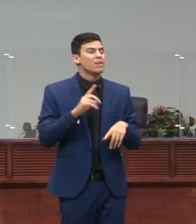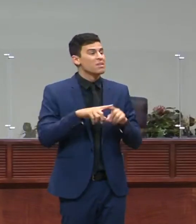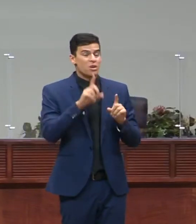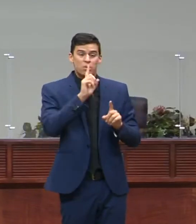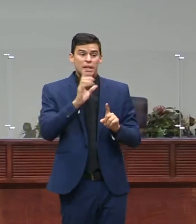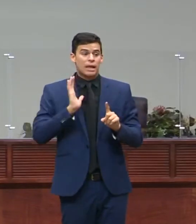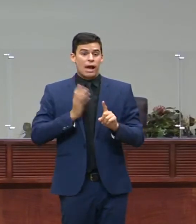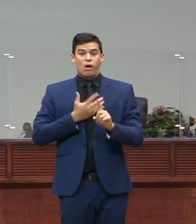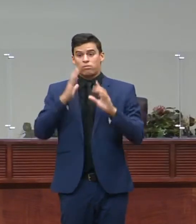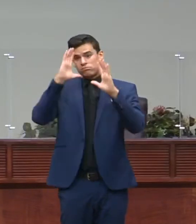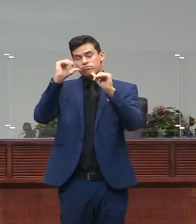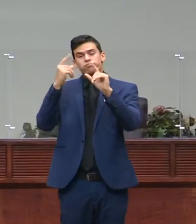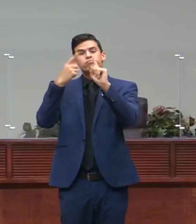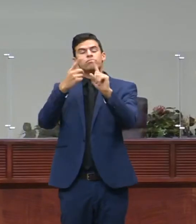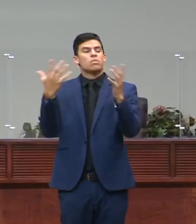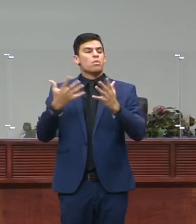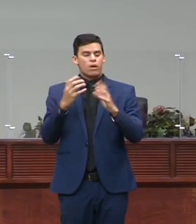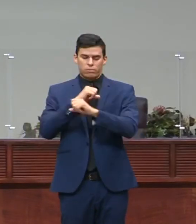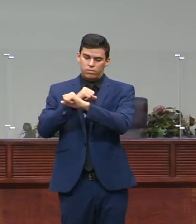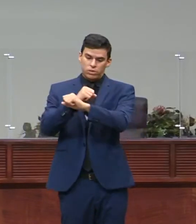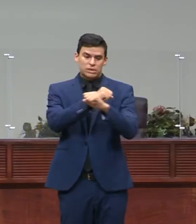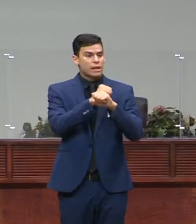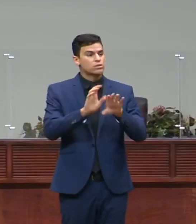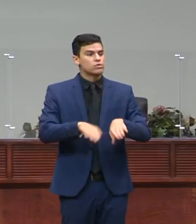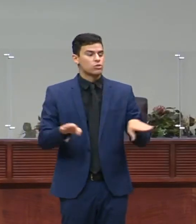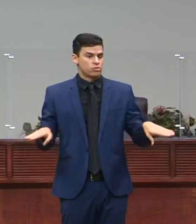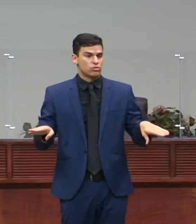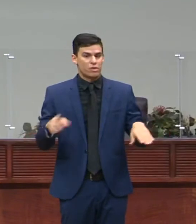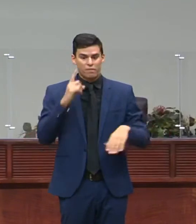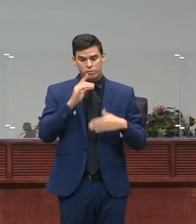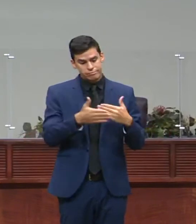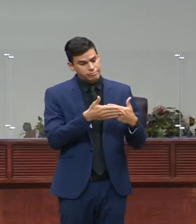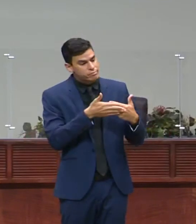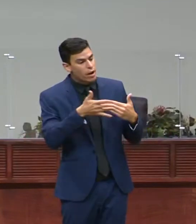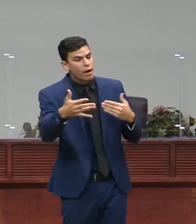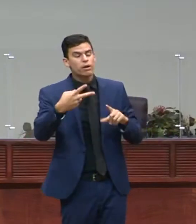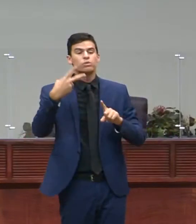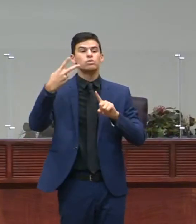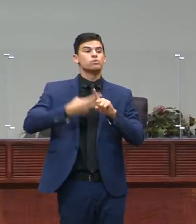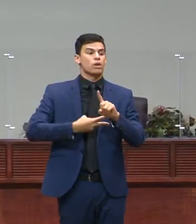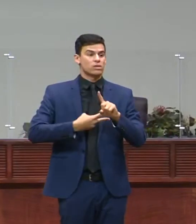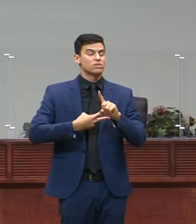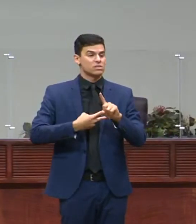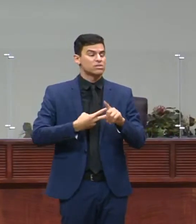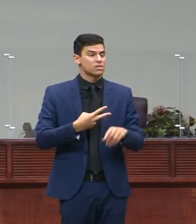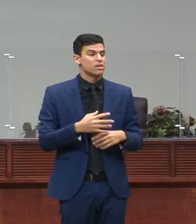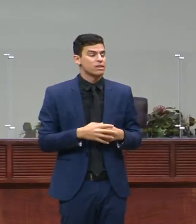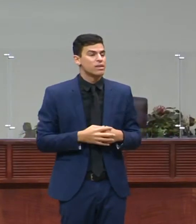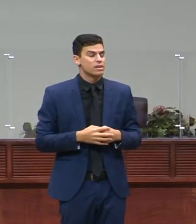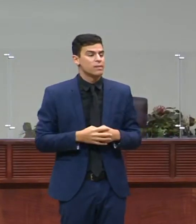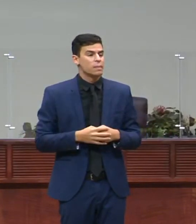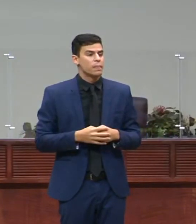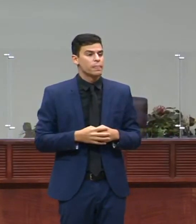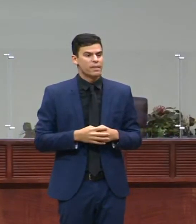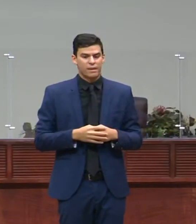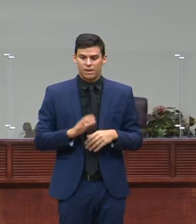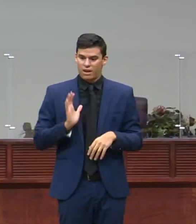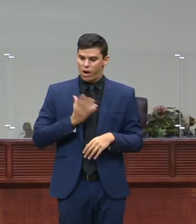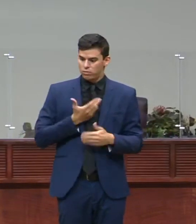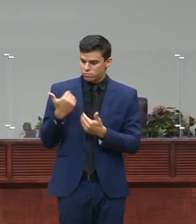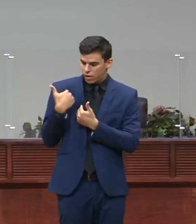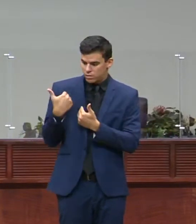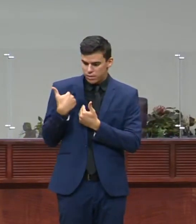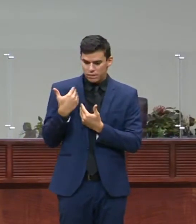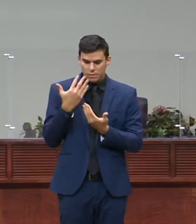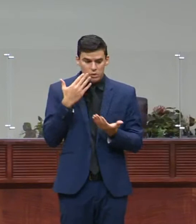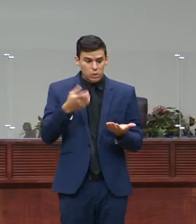children throughout the school day and for the next 60 days, and to do our part to make sure, especially those children